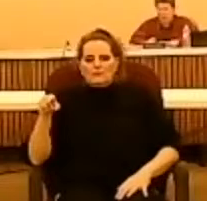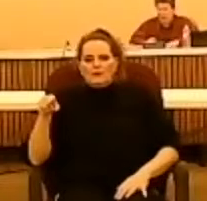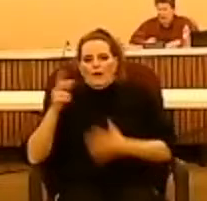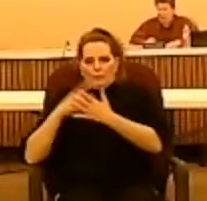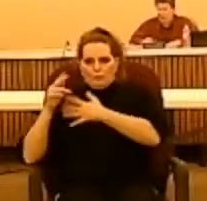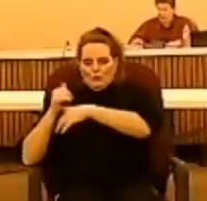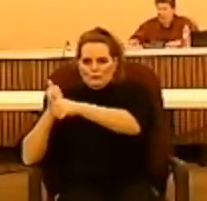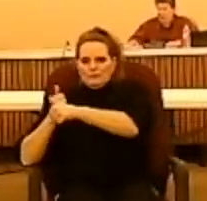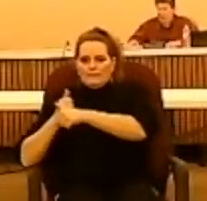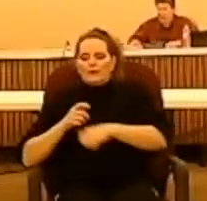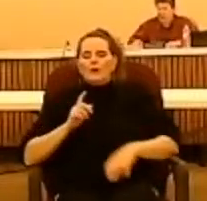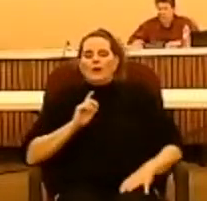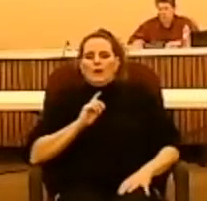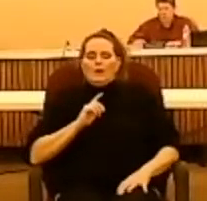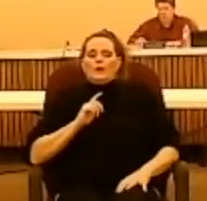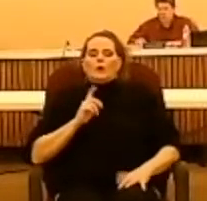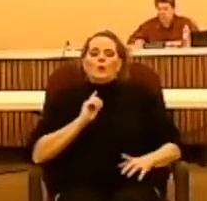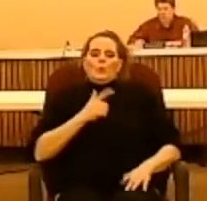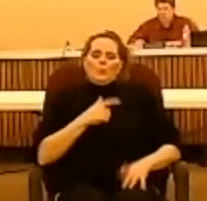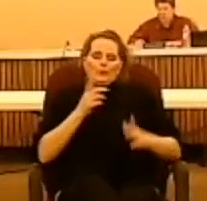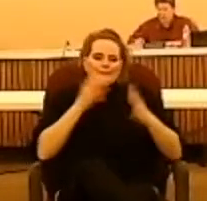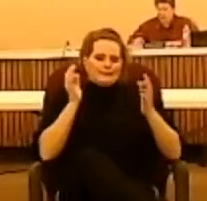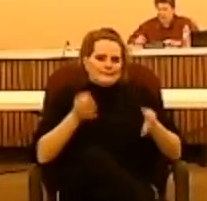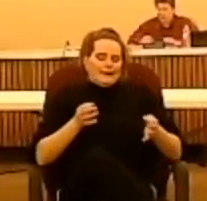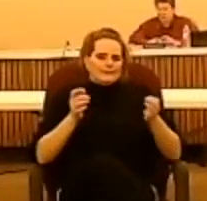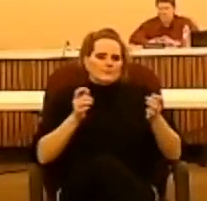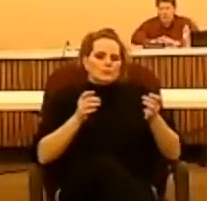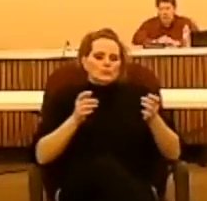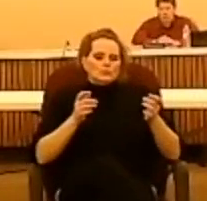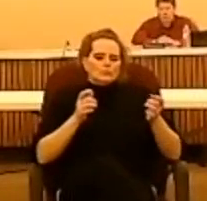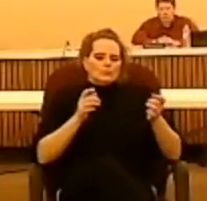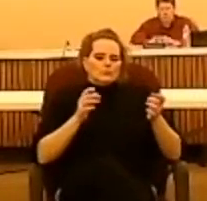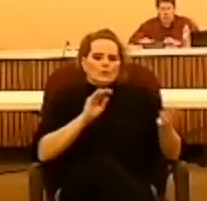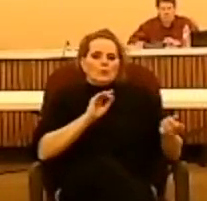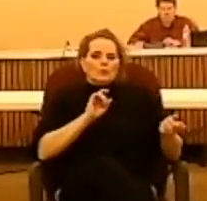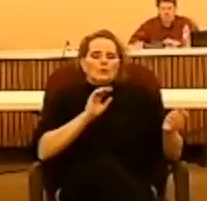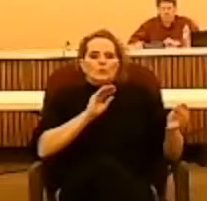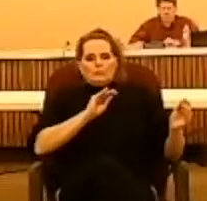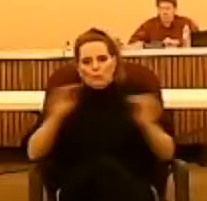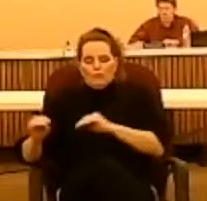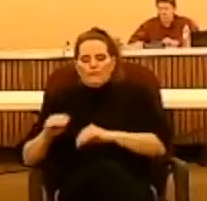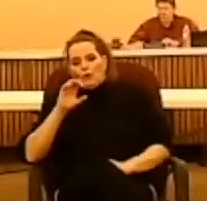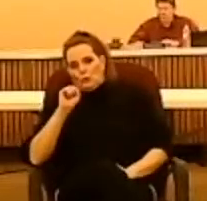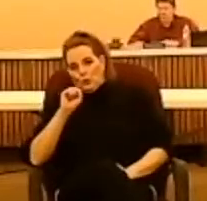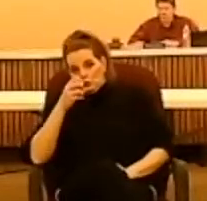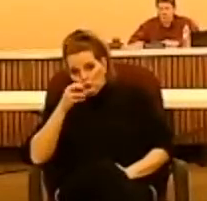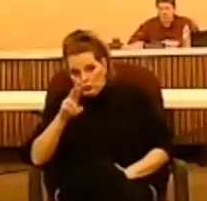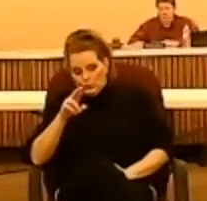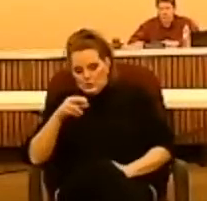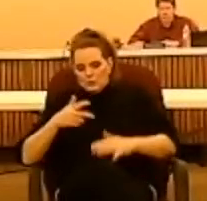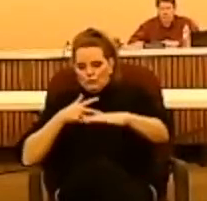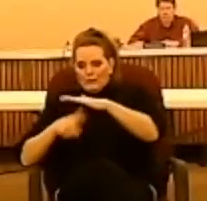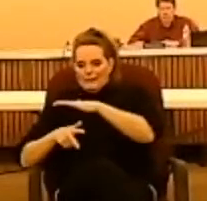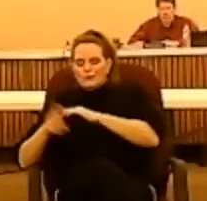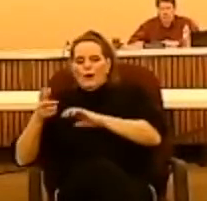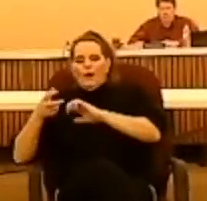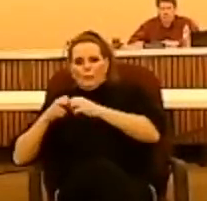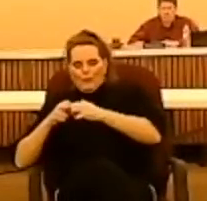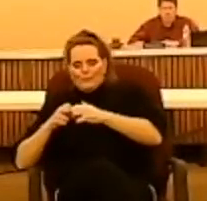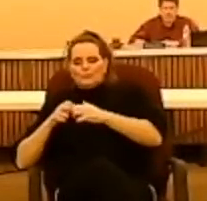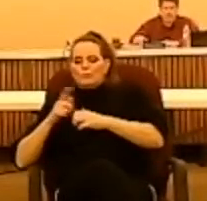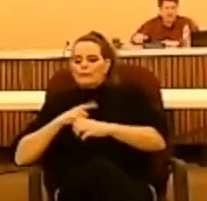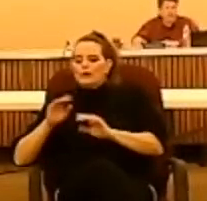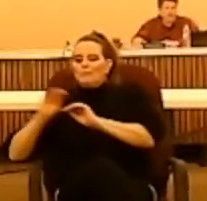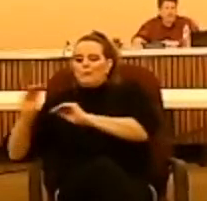When we decided to relocate the sewer garage, the problem with is where we were putting it in the berm, it ended up